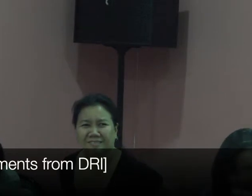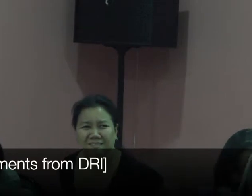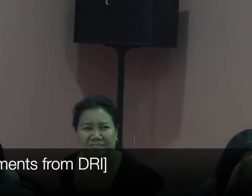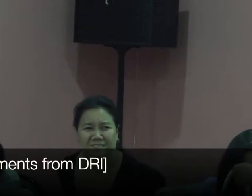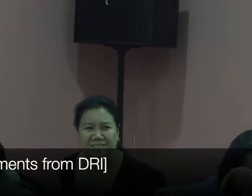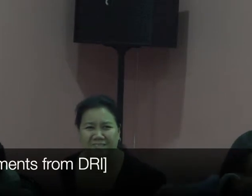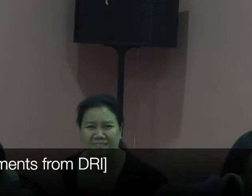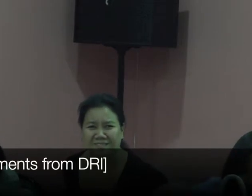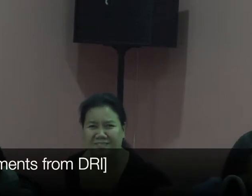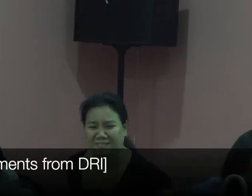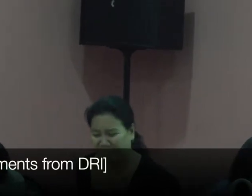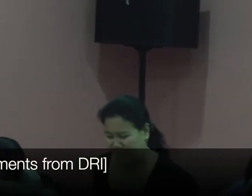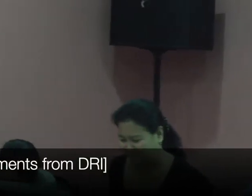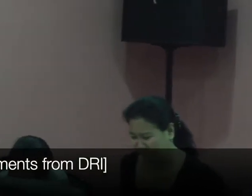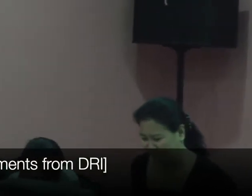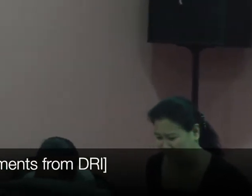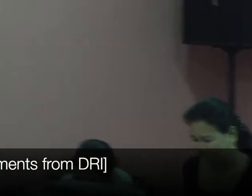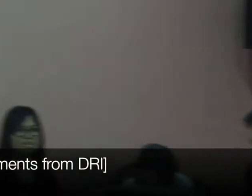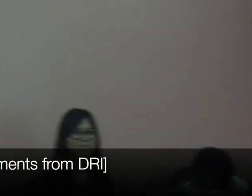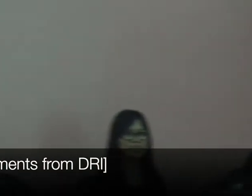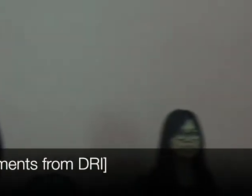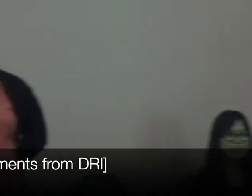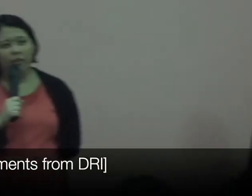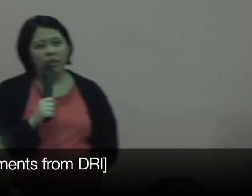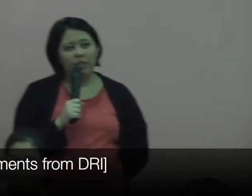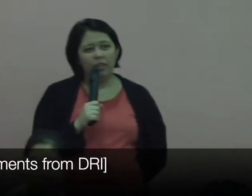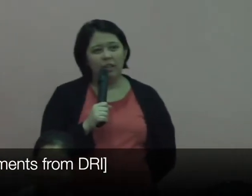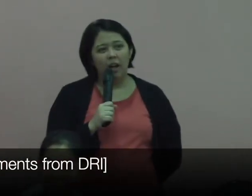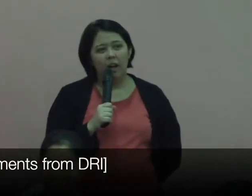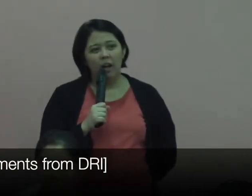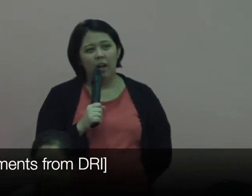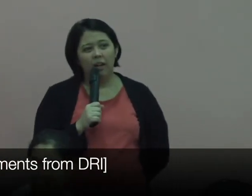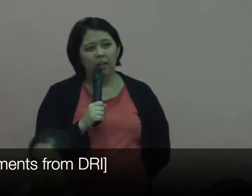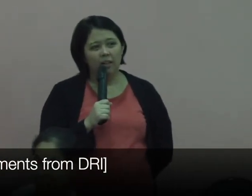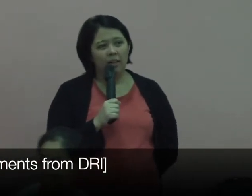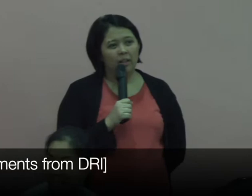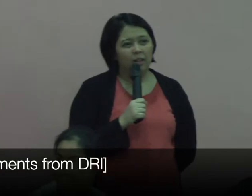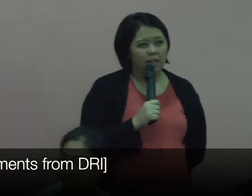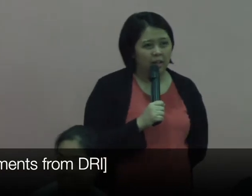Jay pala. So, kaming mga deaf relay interpreters,